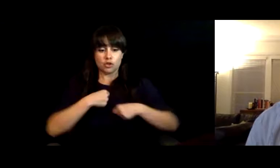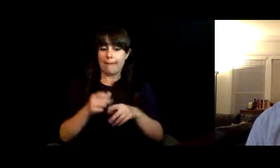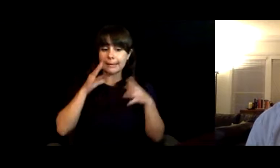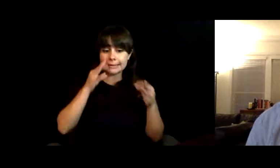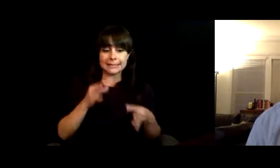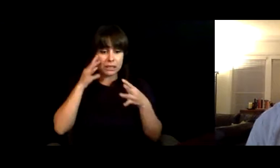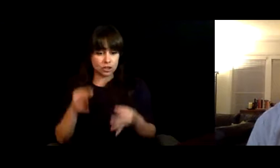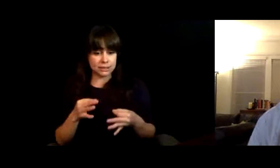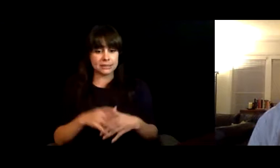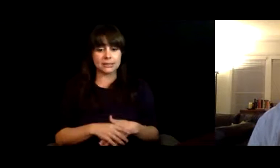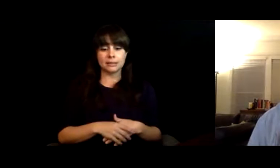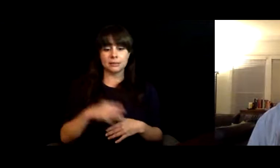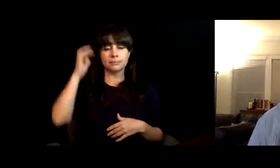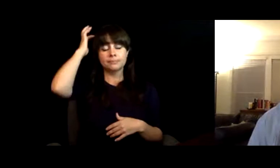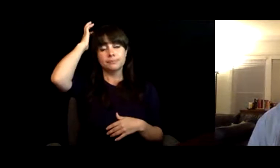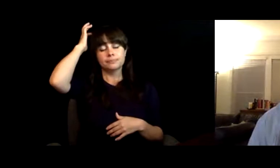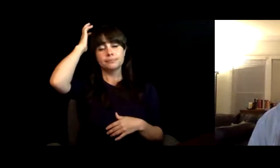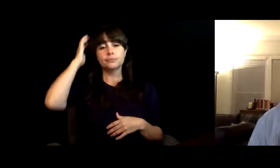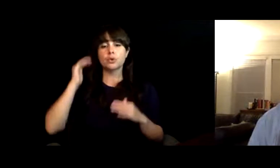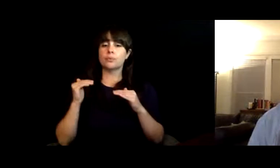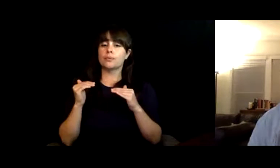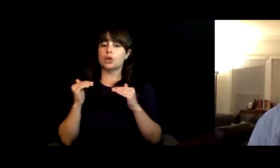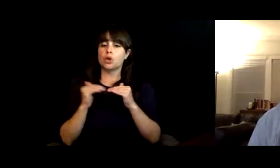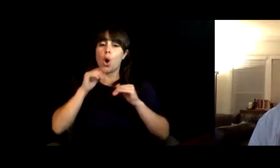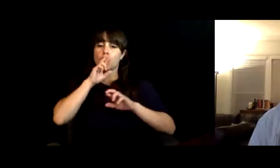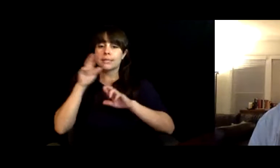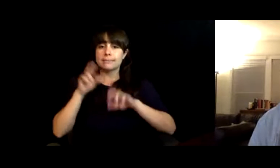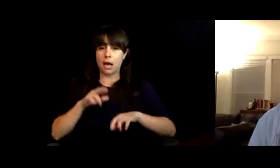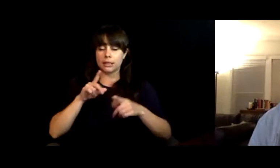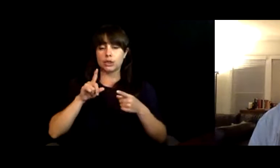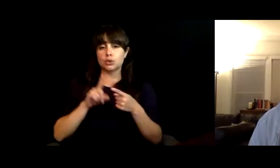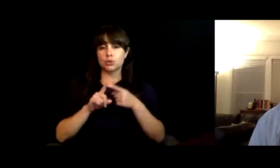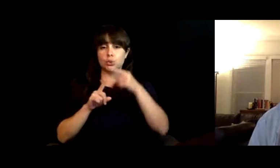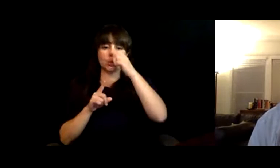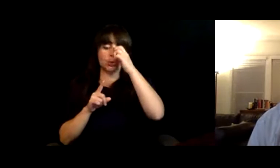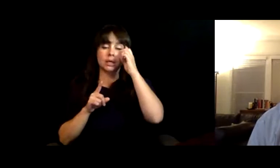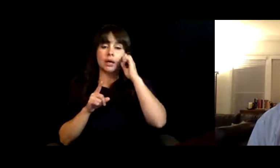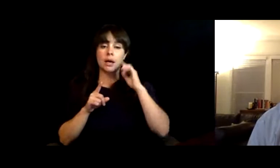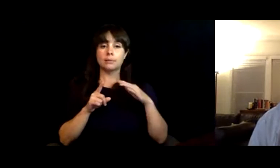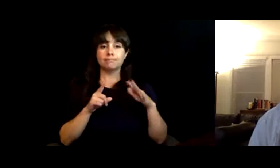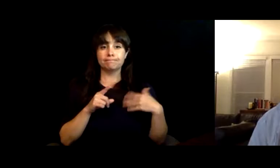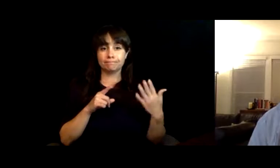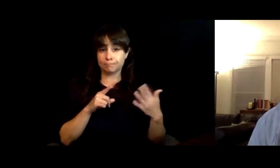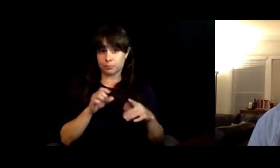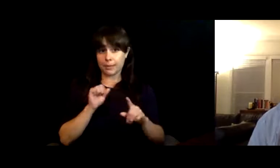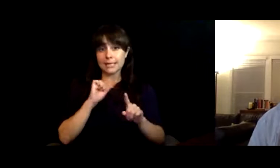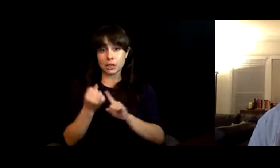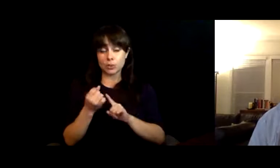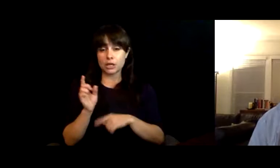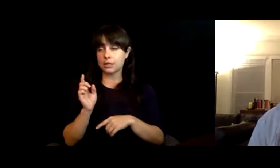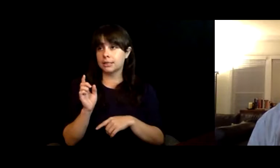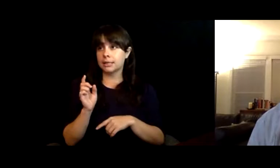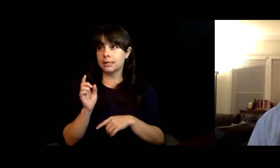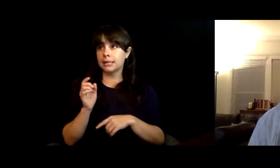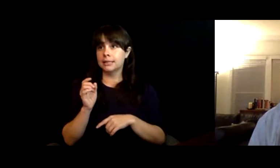Co-responding to a situation where some